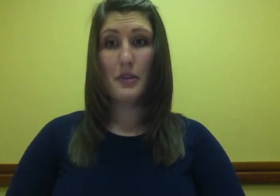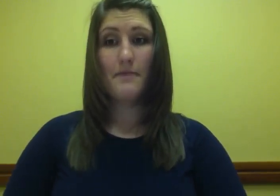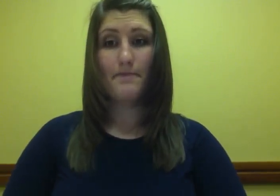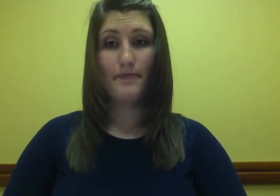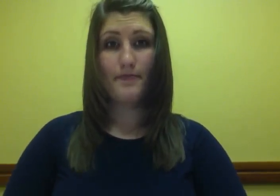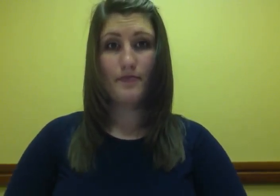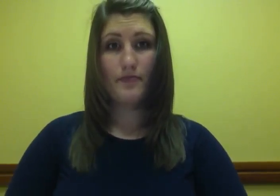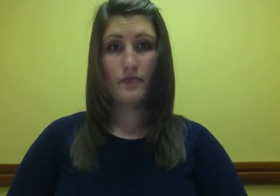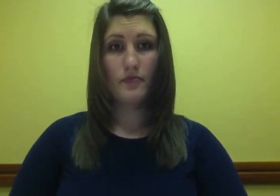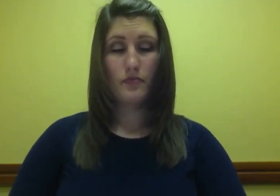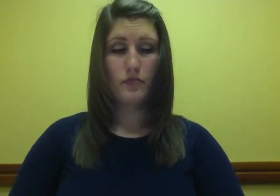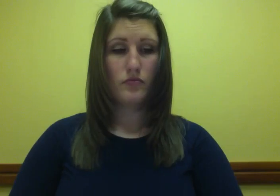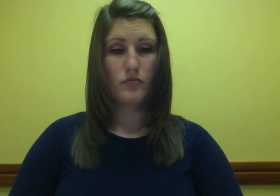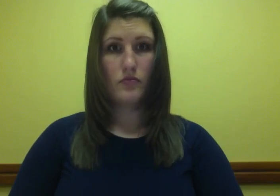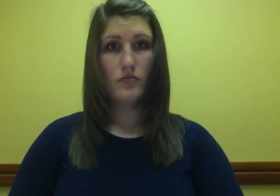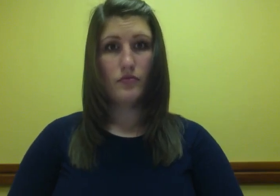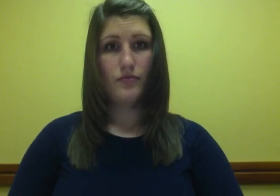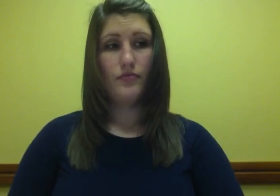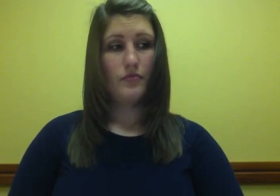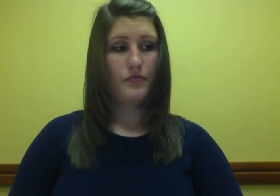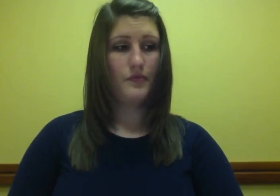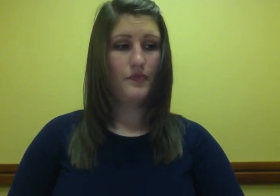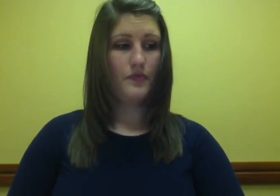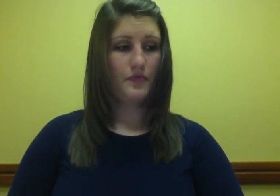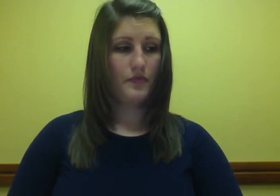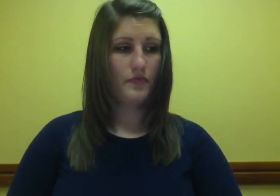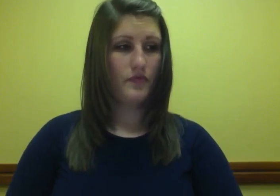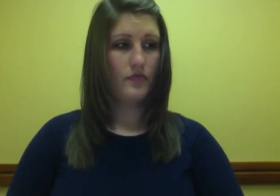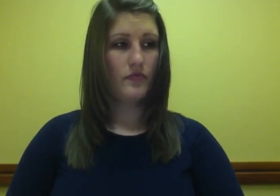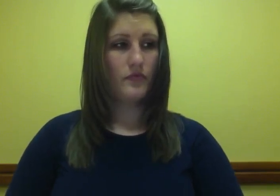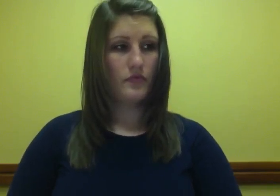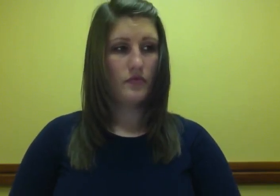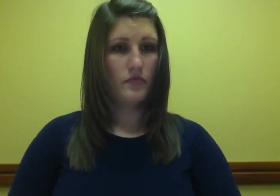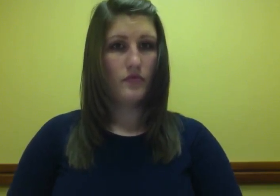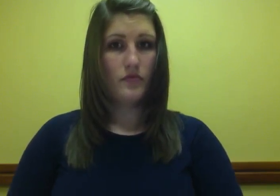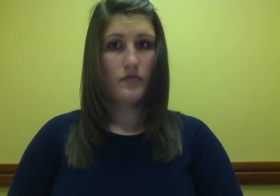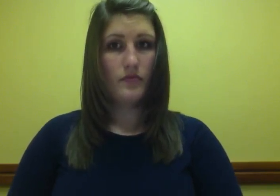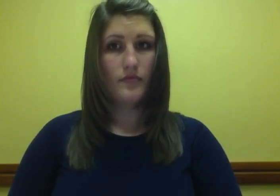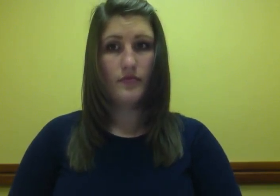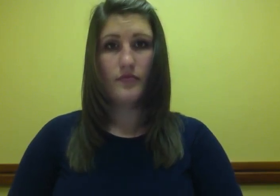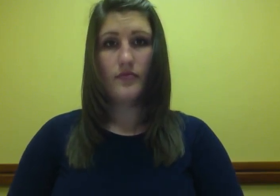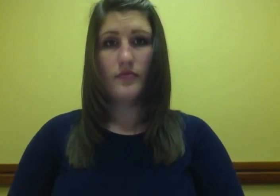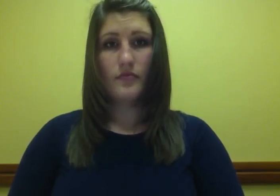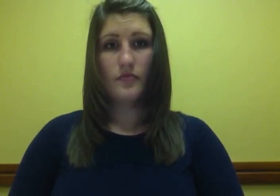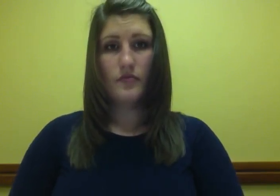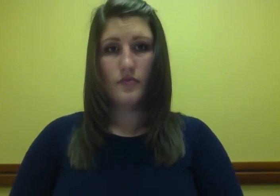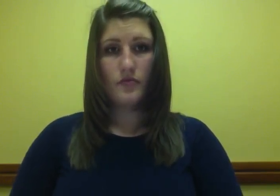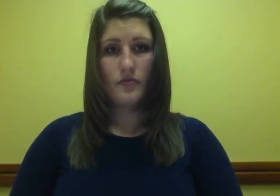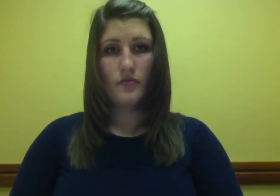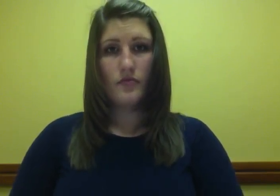D.C. is an interesting place to visit. You're lucky your sister lives near so many historical sites. What else did you do?